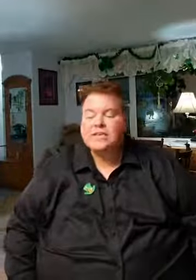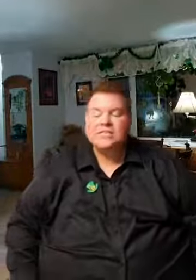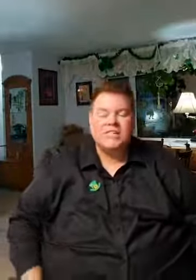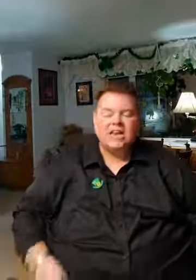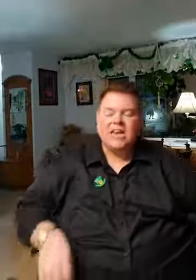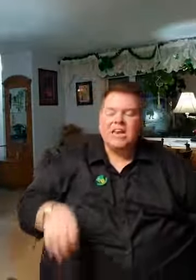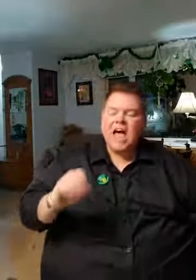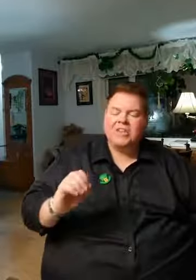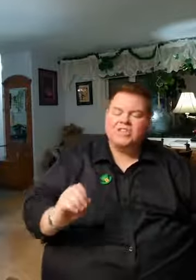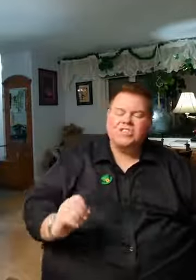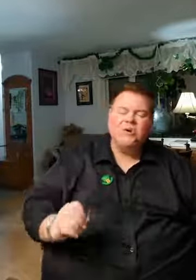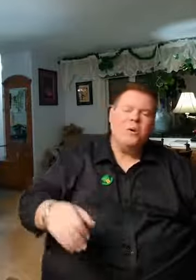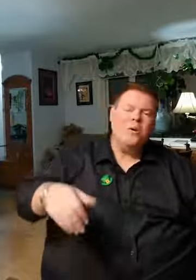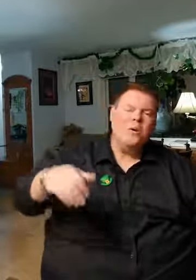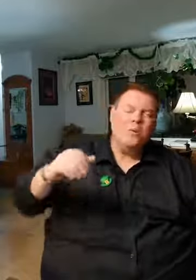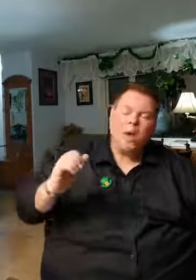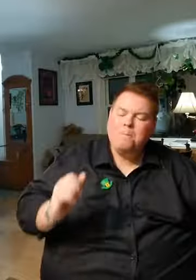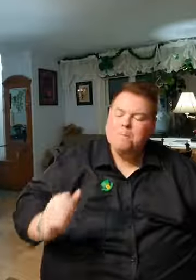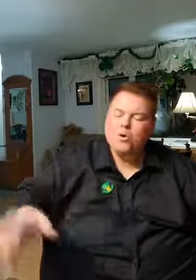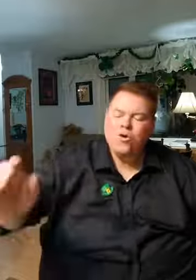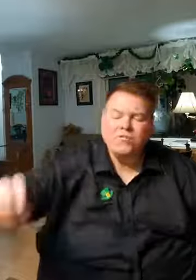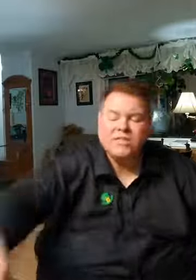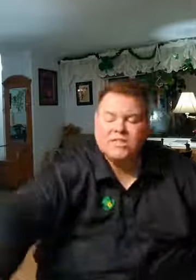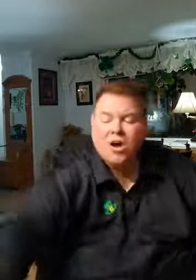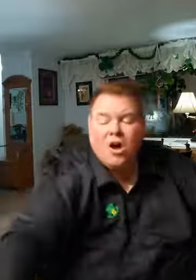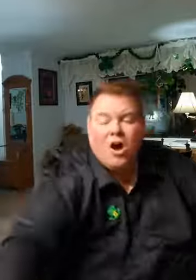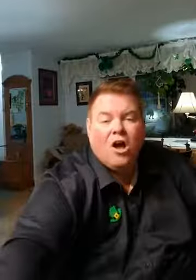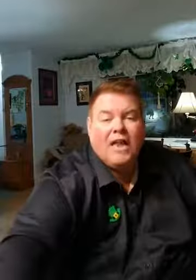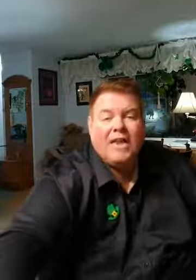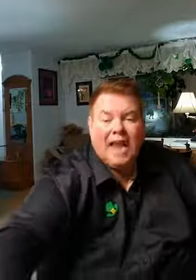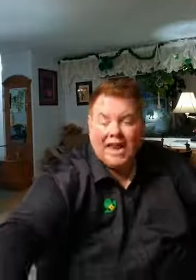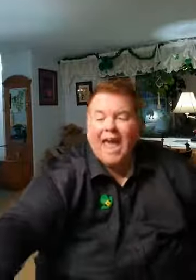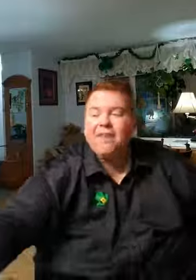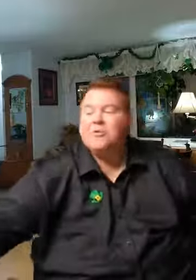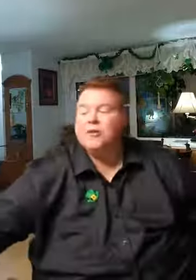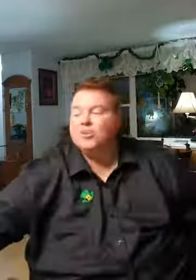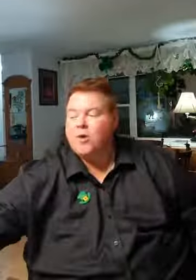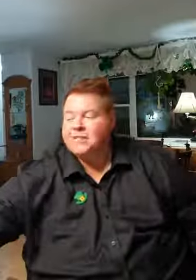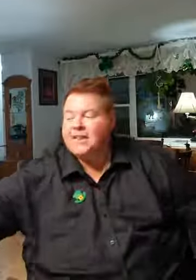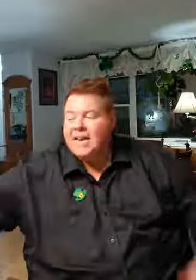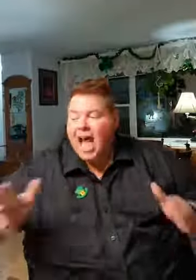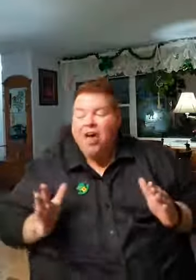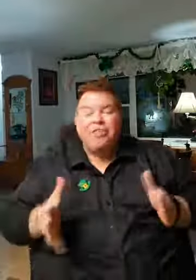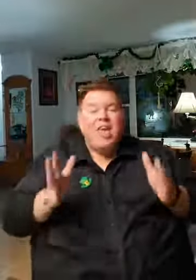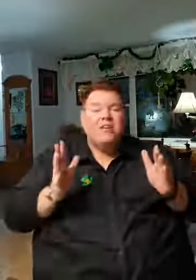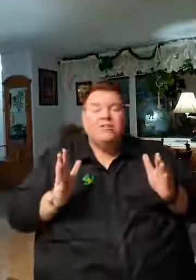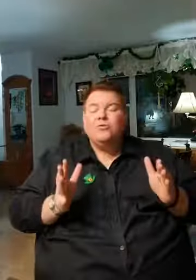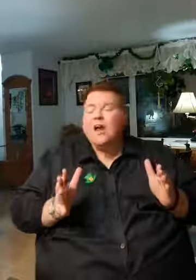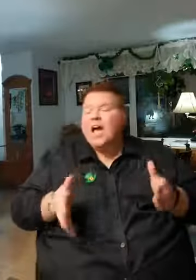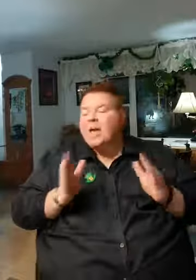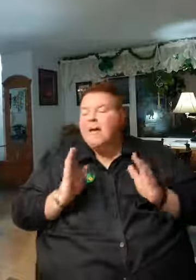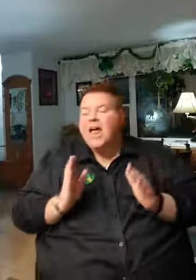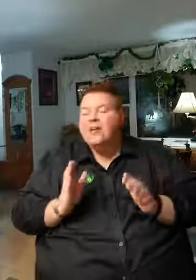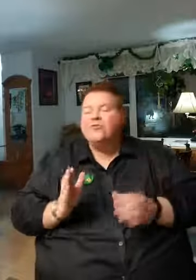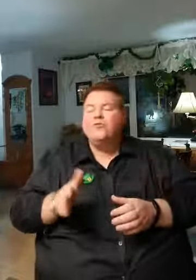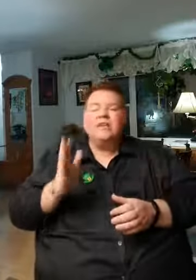twisting kaleidoscope moves us all in turn. And everyone joins in. There's a rhyme and